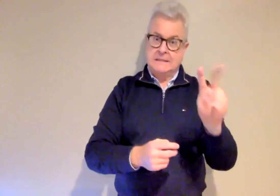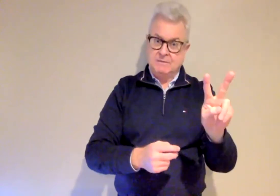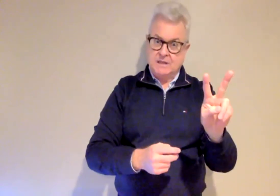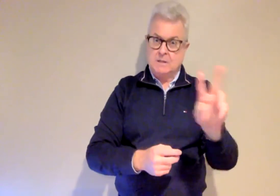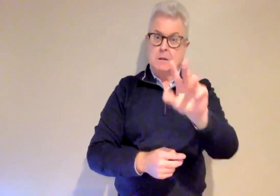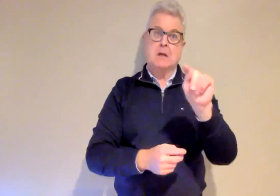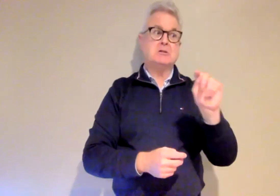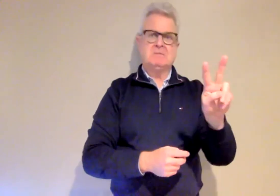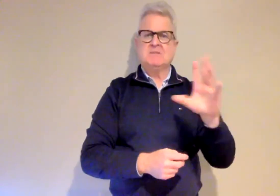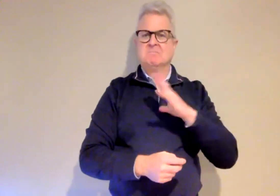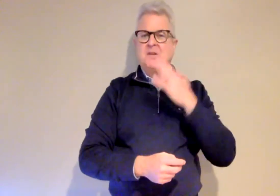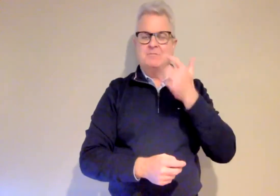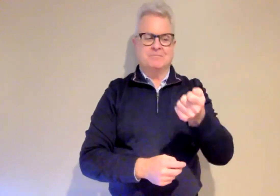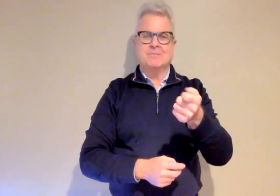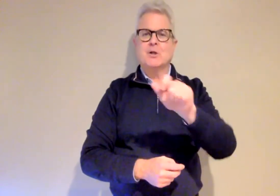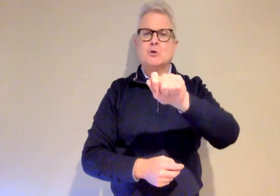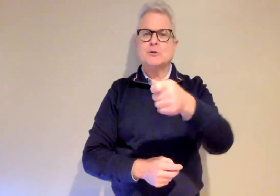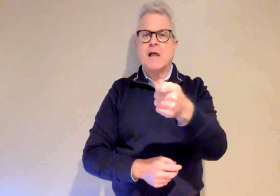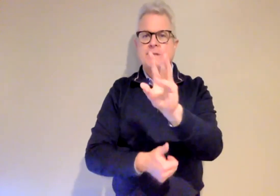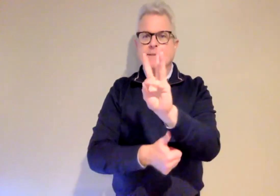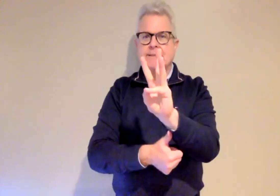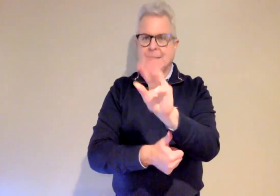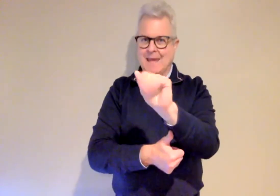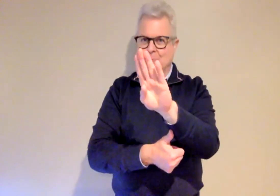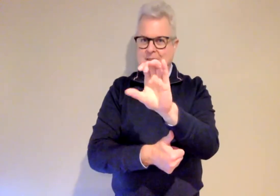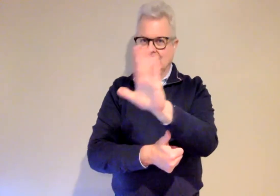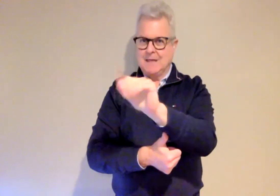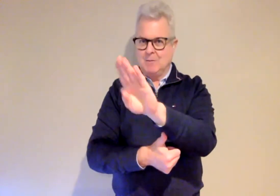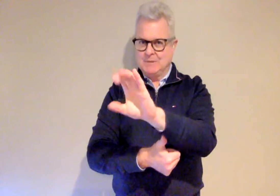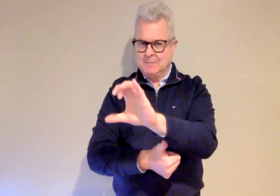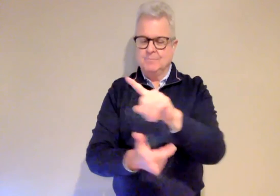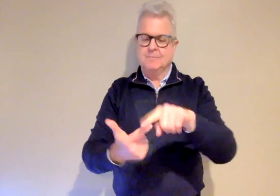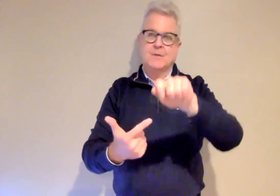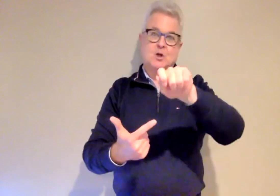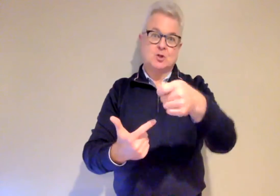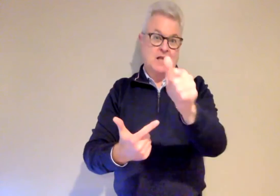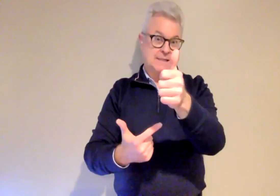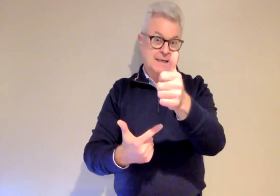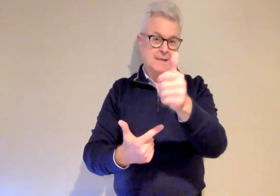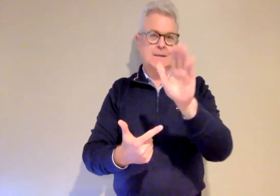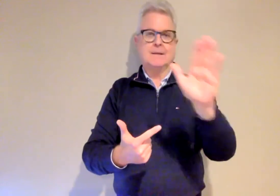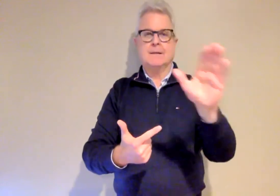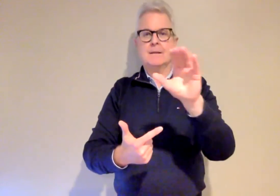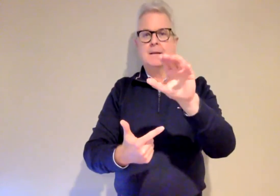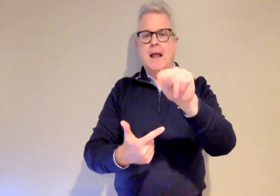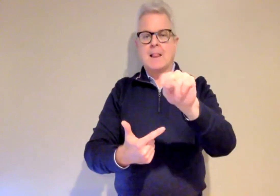And also be aware of your local network in terms of the news. Channel 6, which is ABC, Channel 10, which